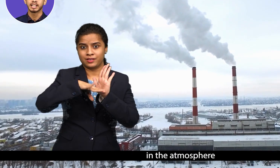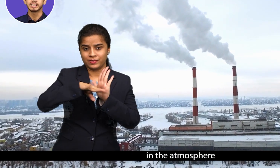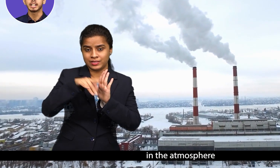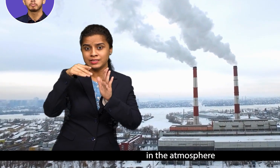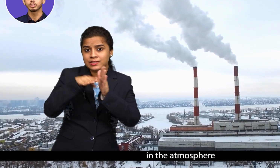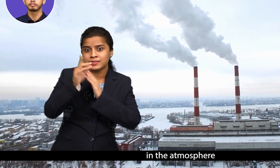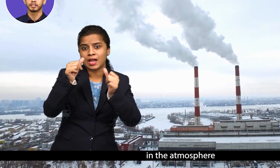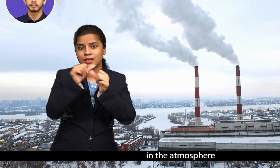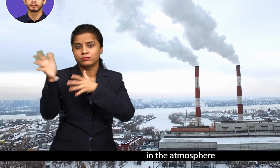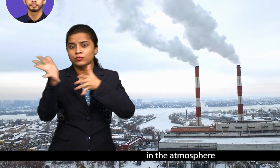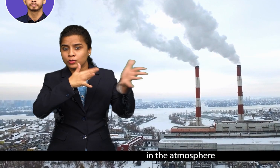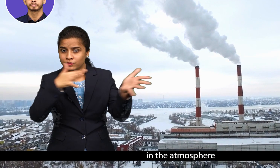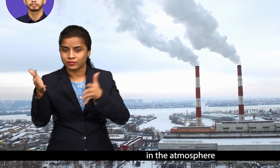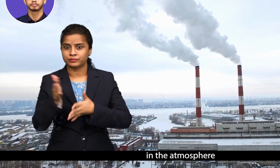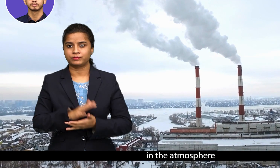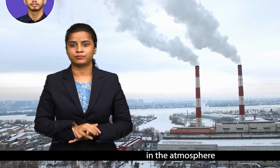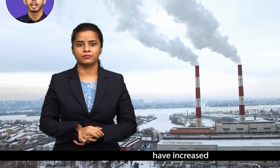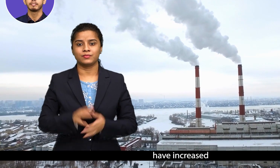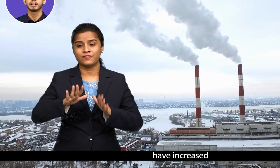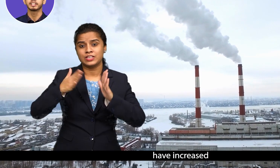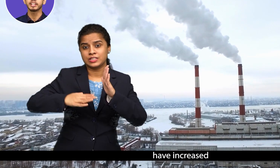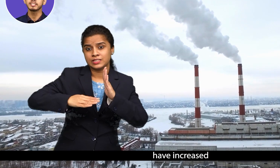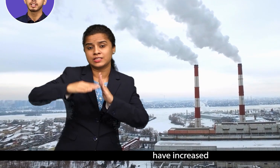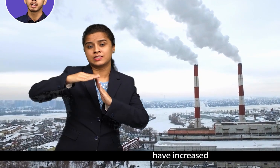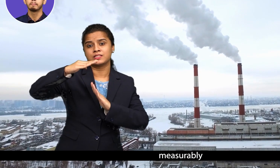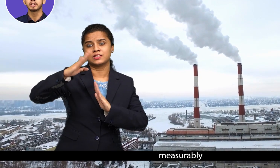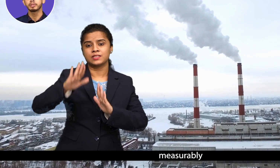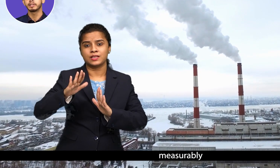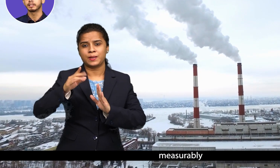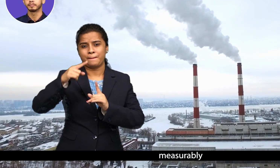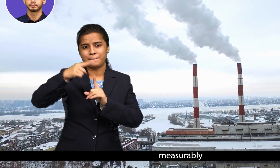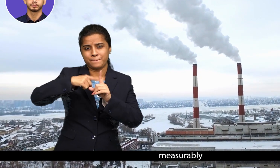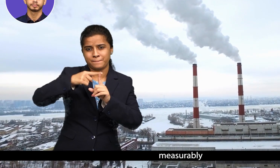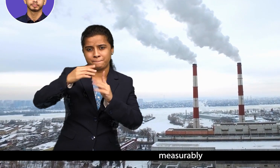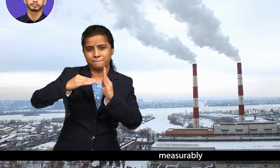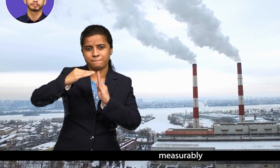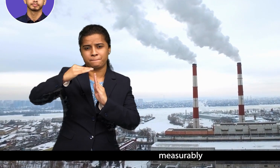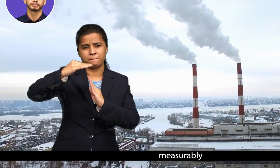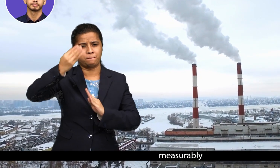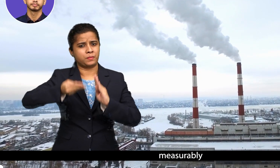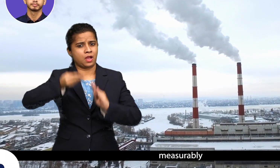levels in the atmosphere have increased measurably.